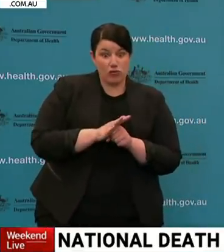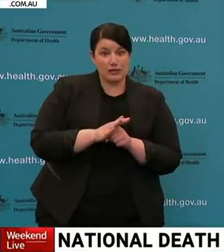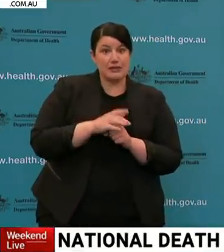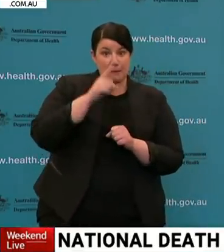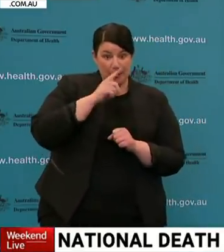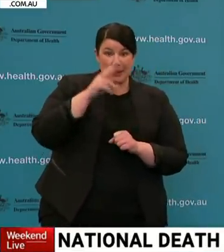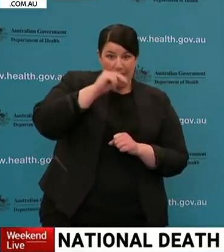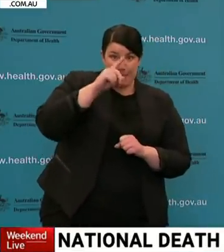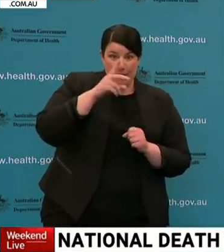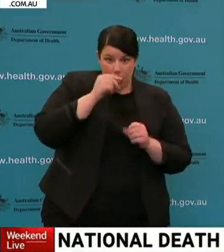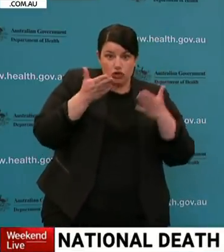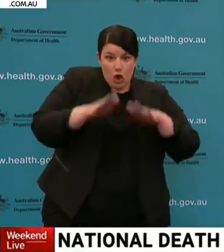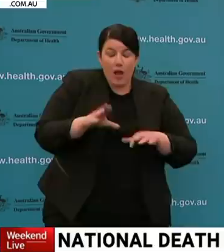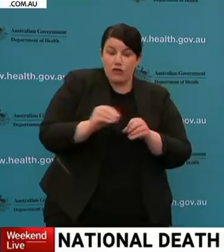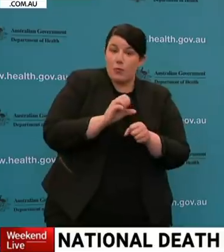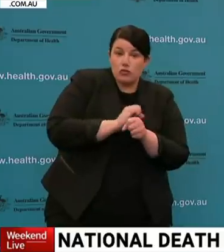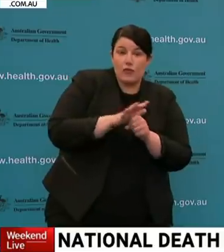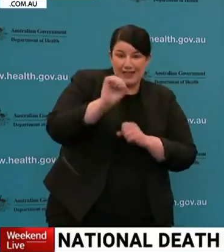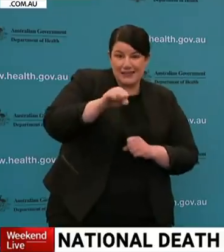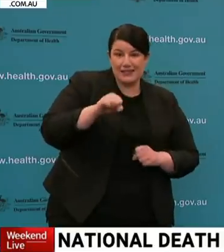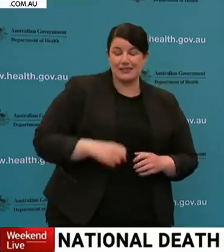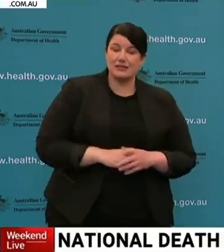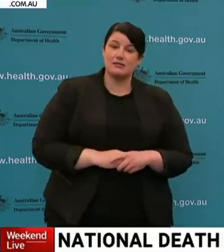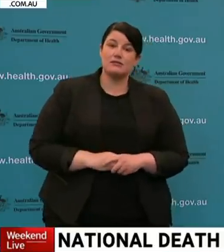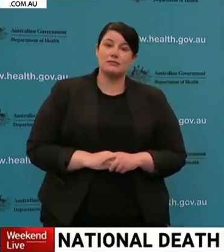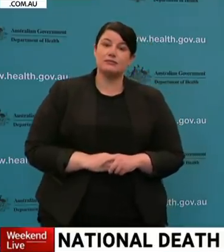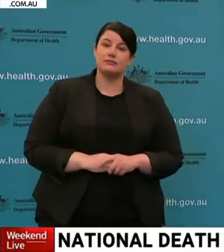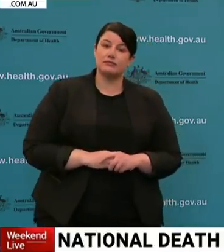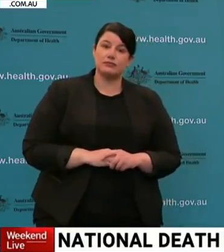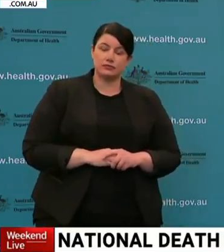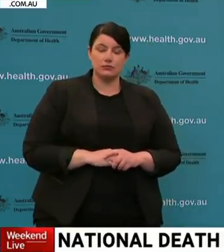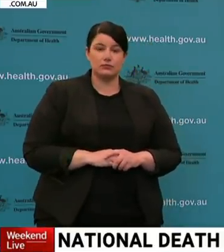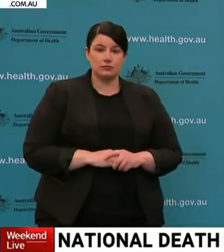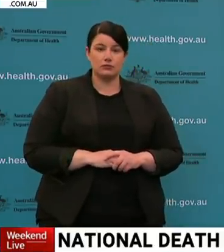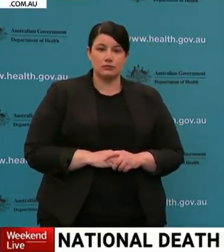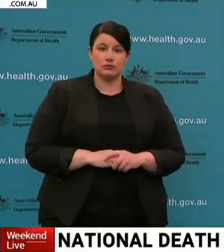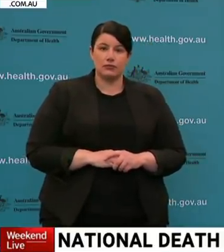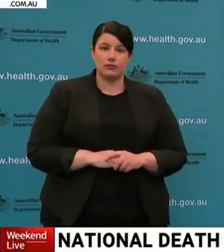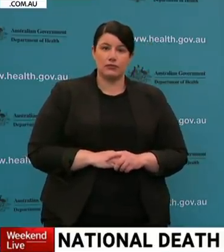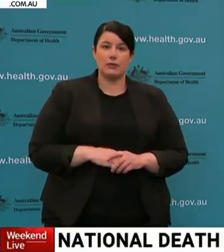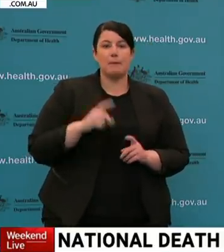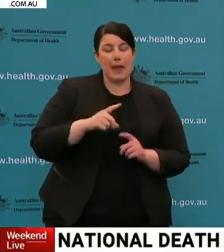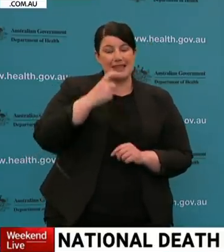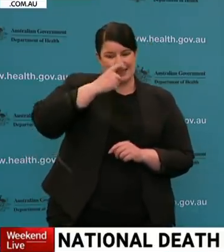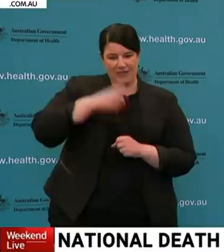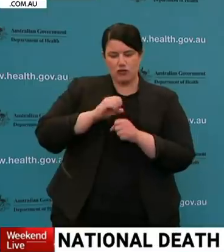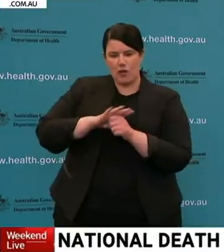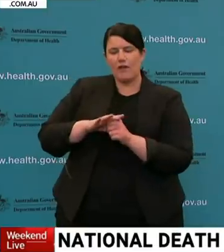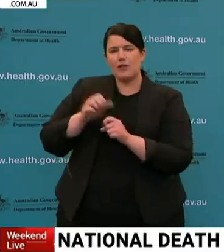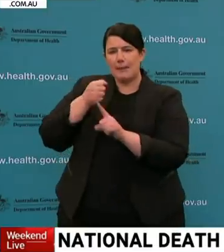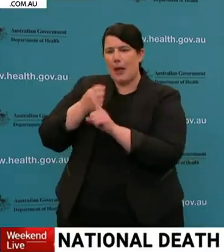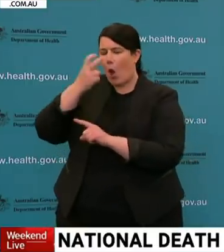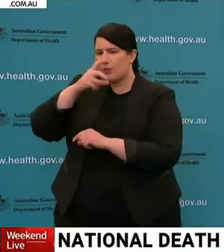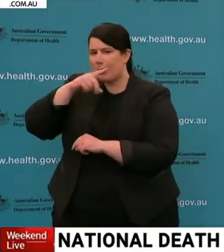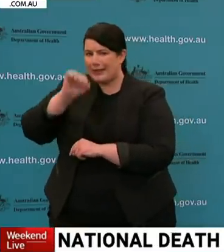death amongst young people. It's just that that particular severity of disease is more common in elderly Australians. So